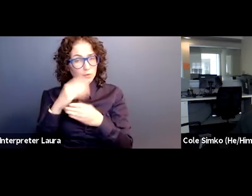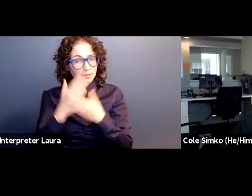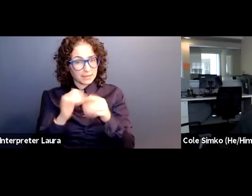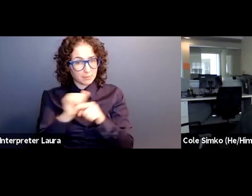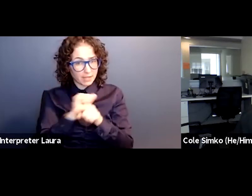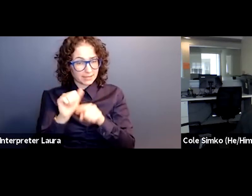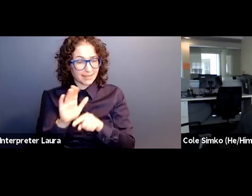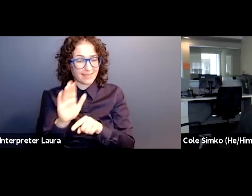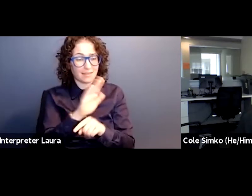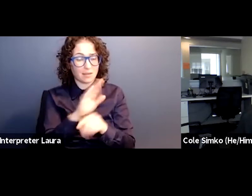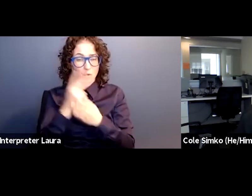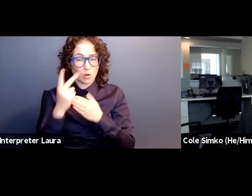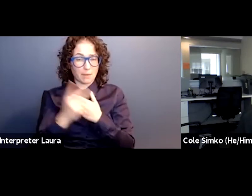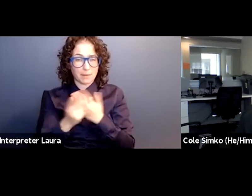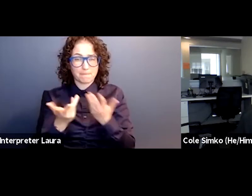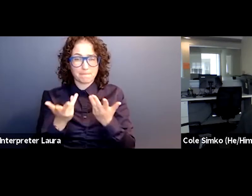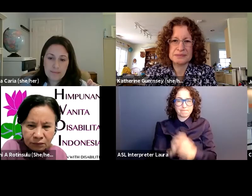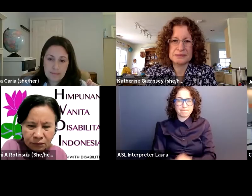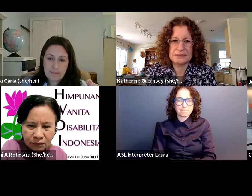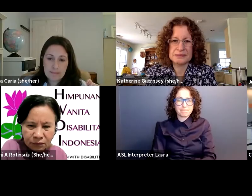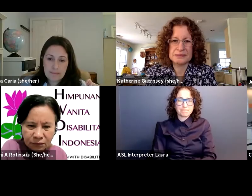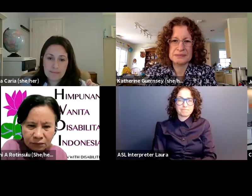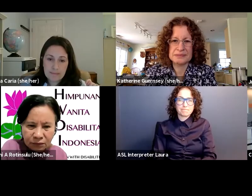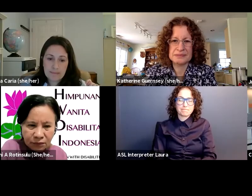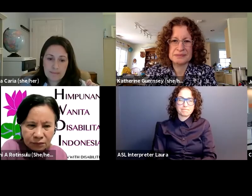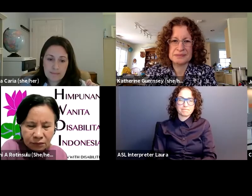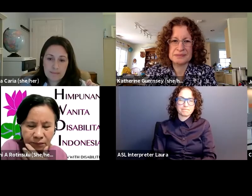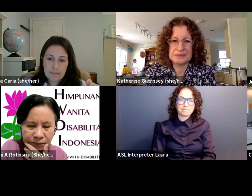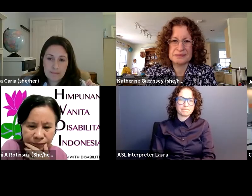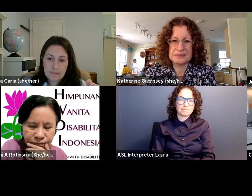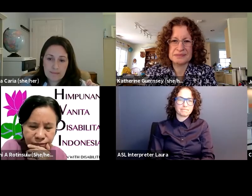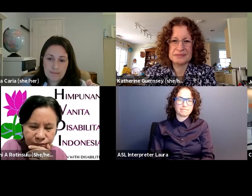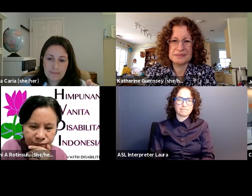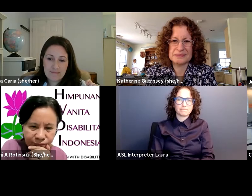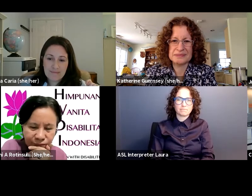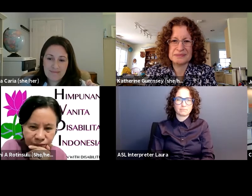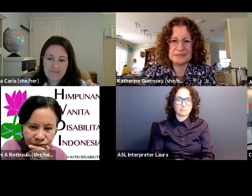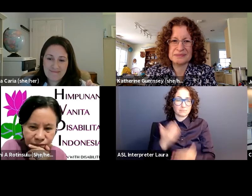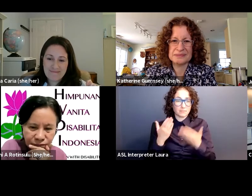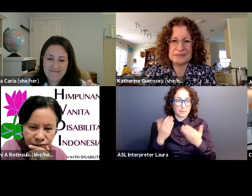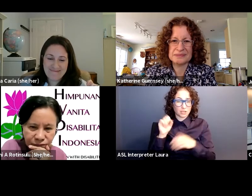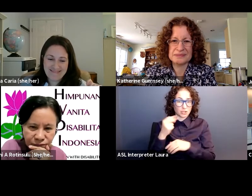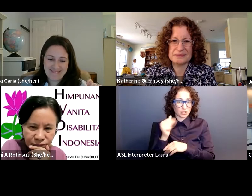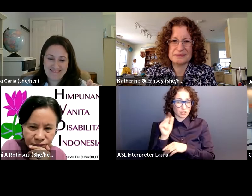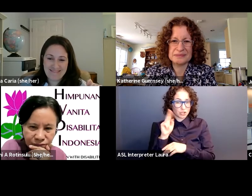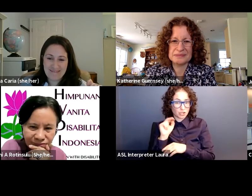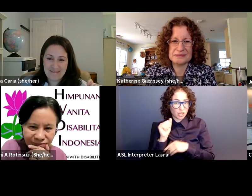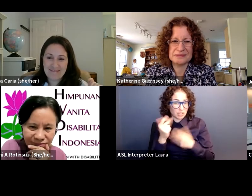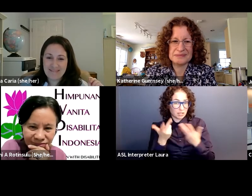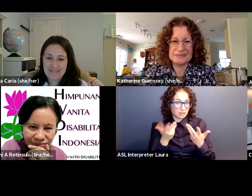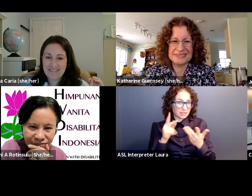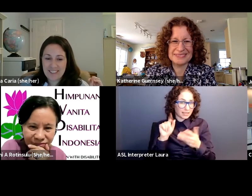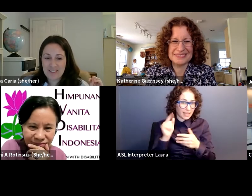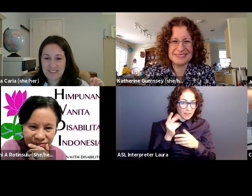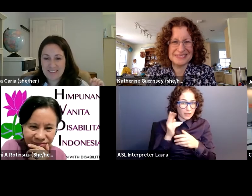practices in their programming. I feel like maybe Shauna or Katherine even